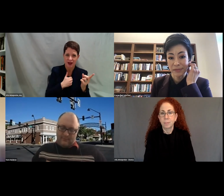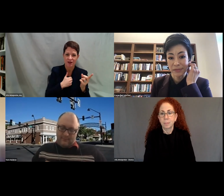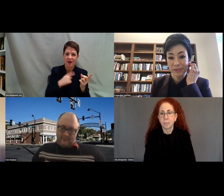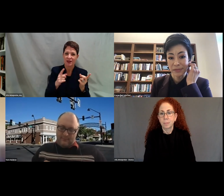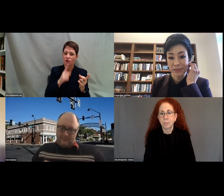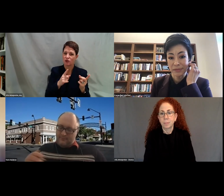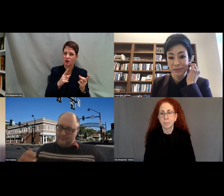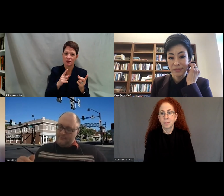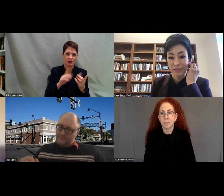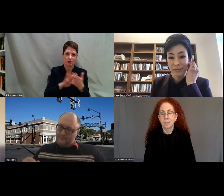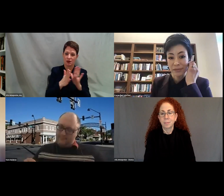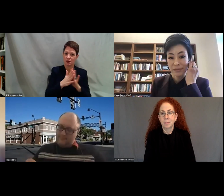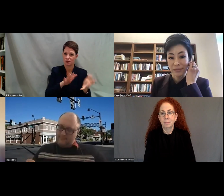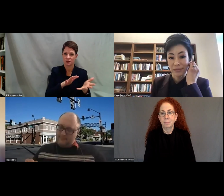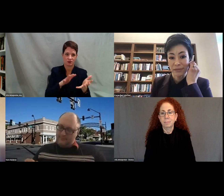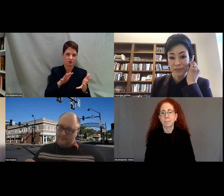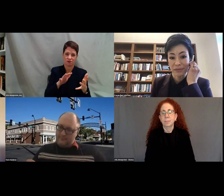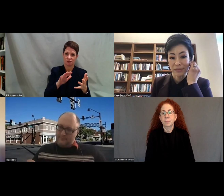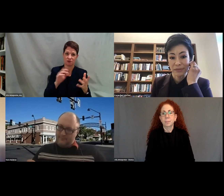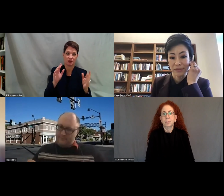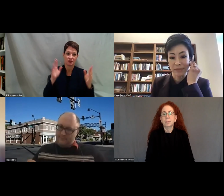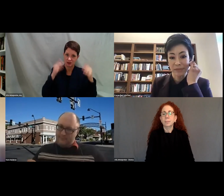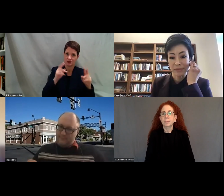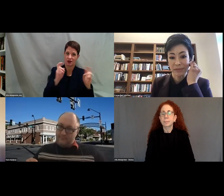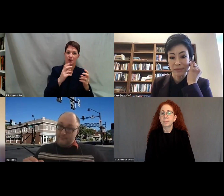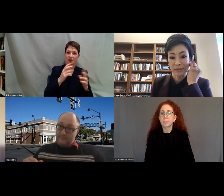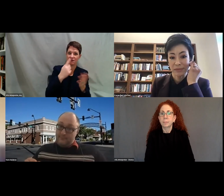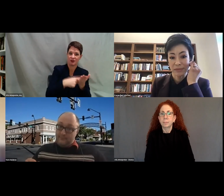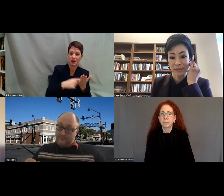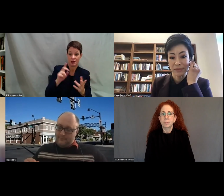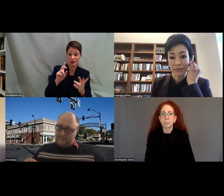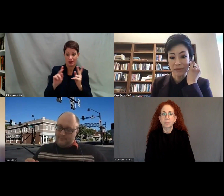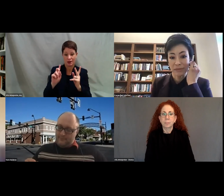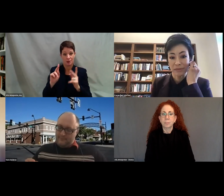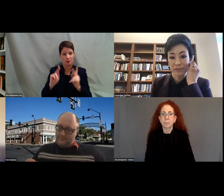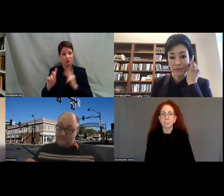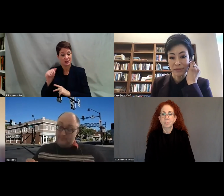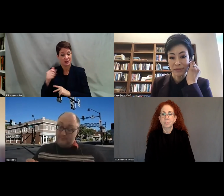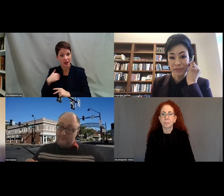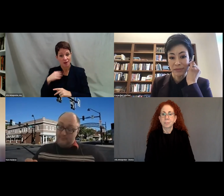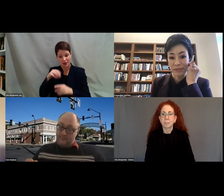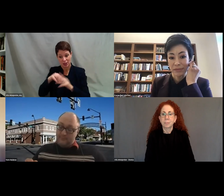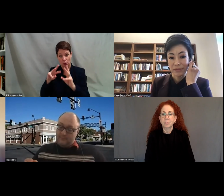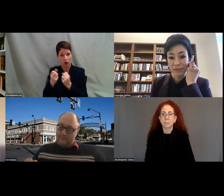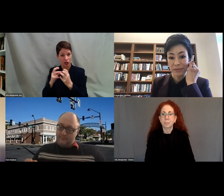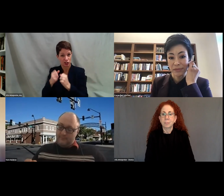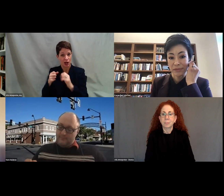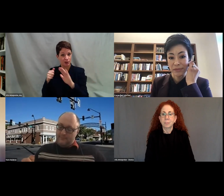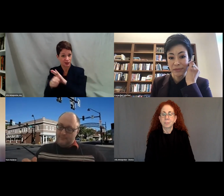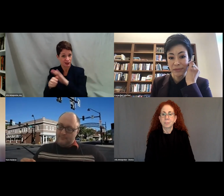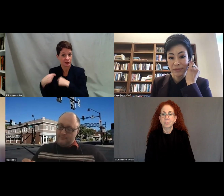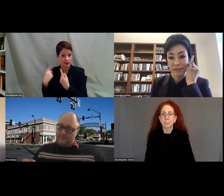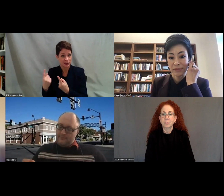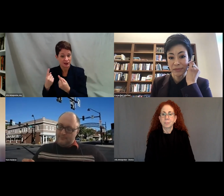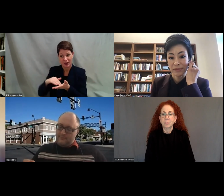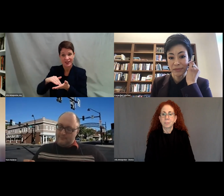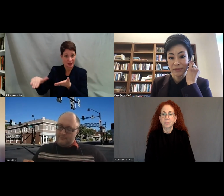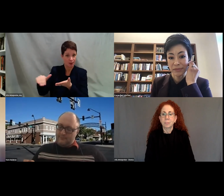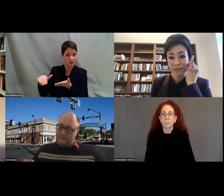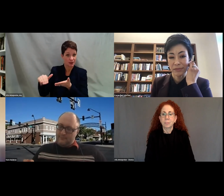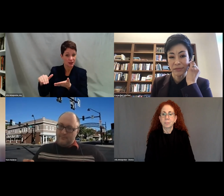right? Where we have had disabled folks who have been in these workshops that are exempt